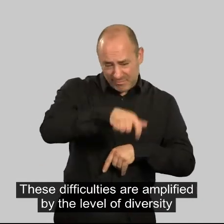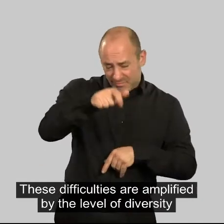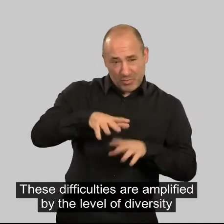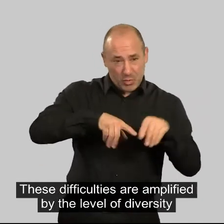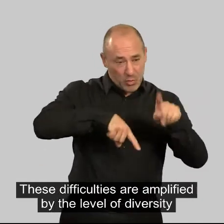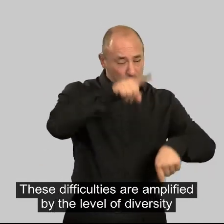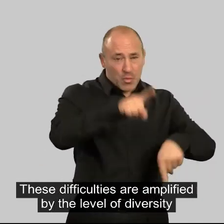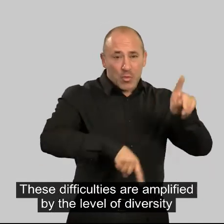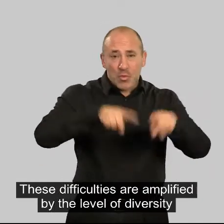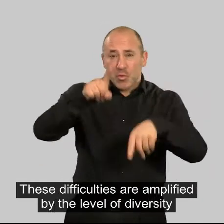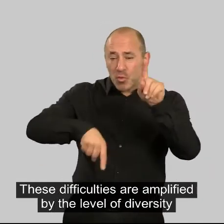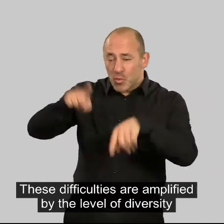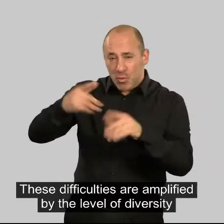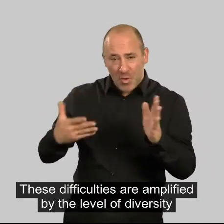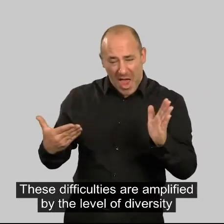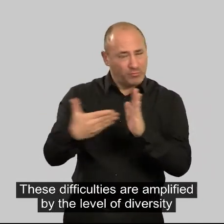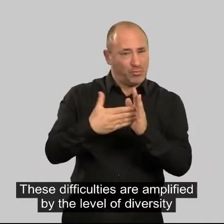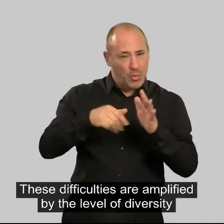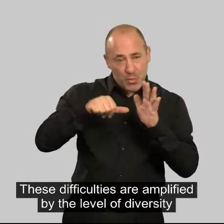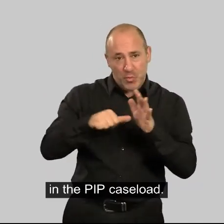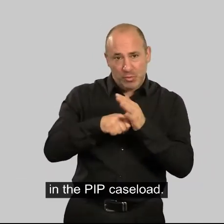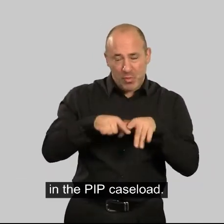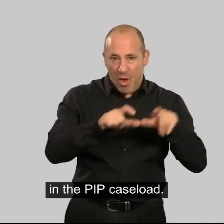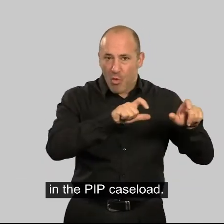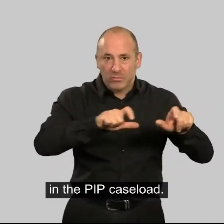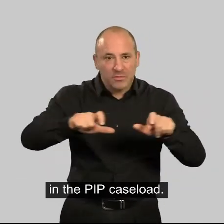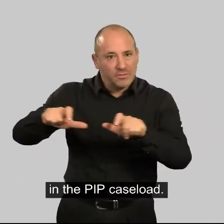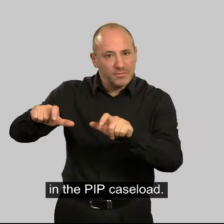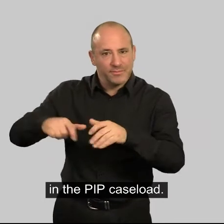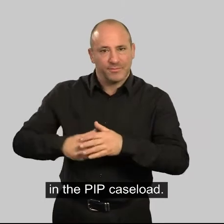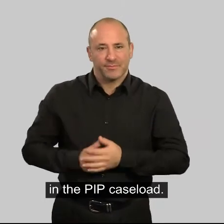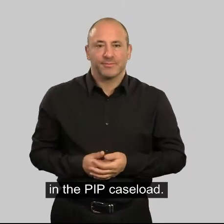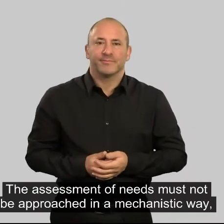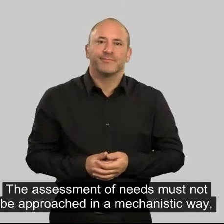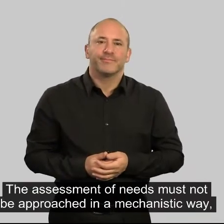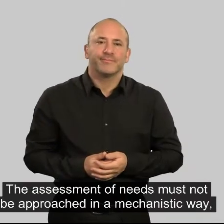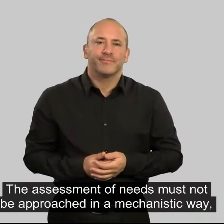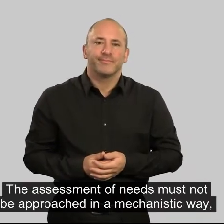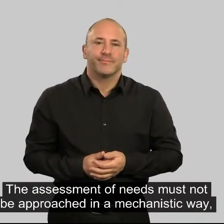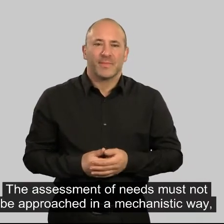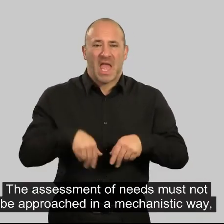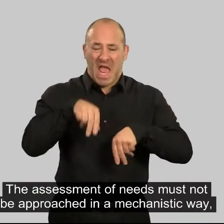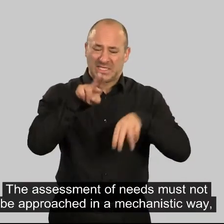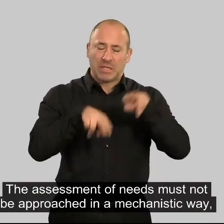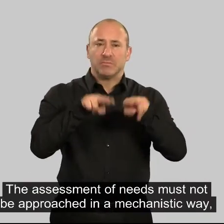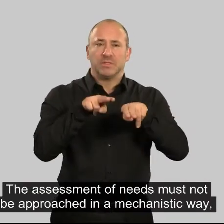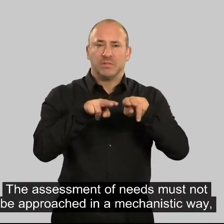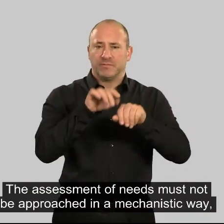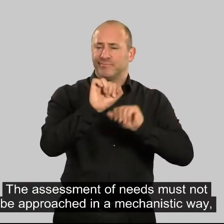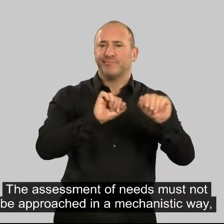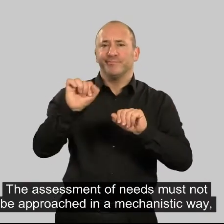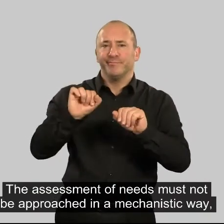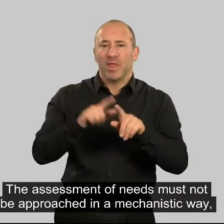These difficulties are amplified by the level of diversity in the PIP caseload. The assessment